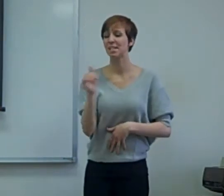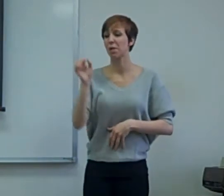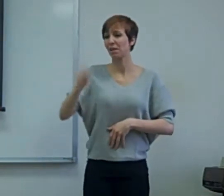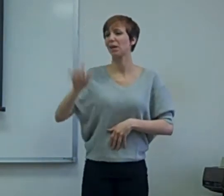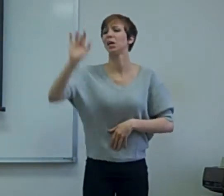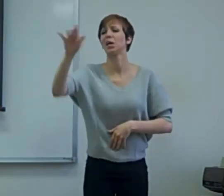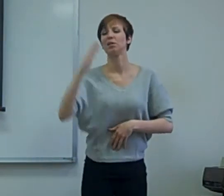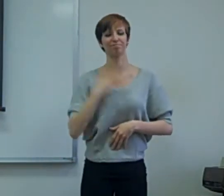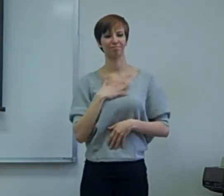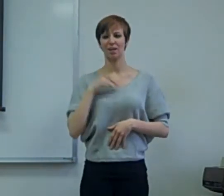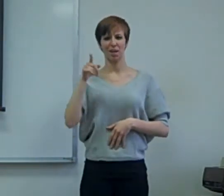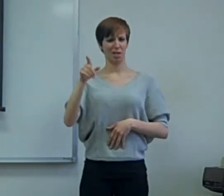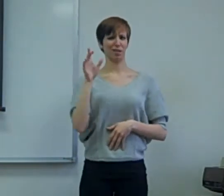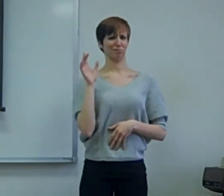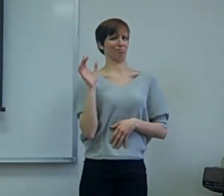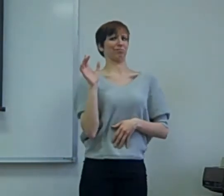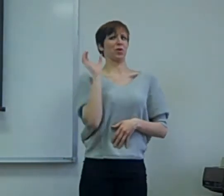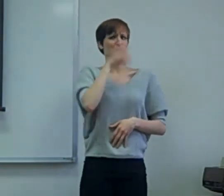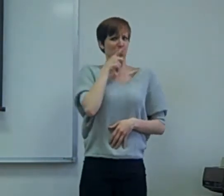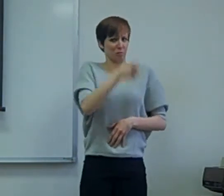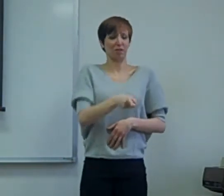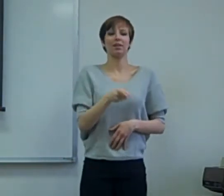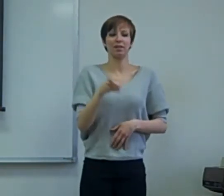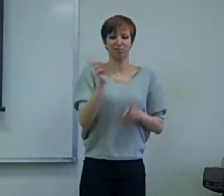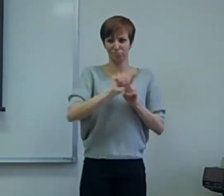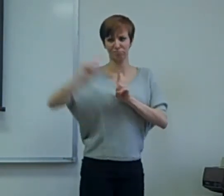well, So I just kind of had to do it my own way.